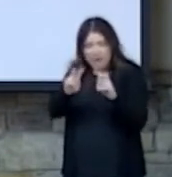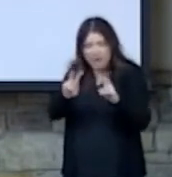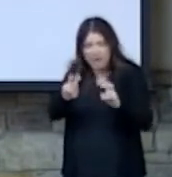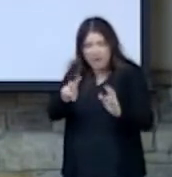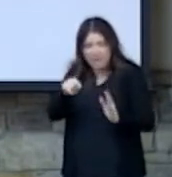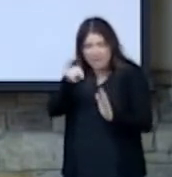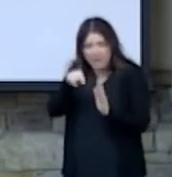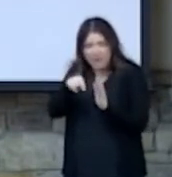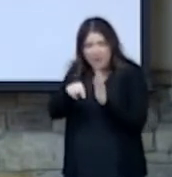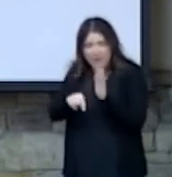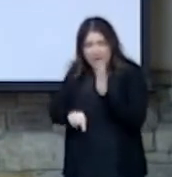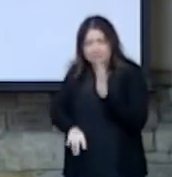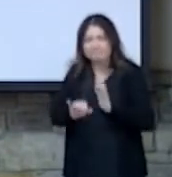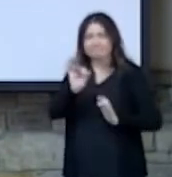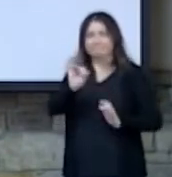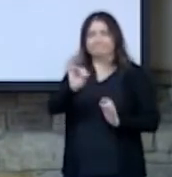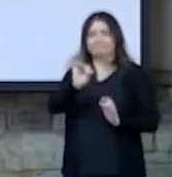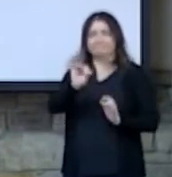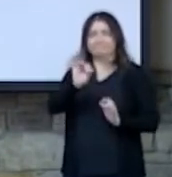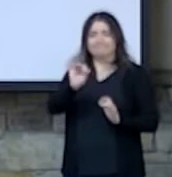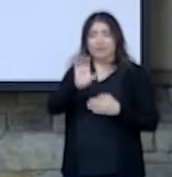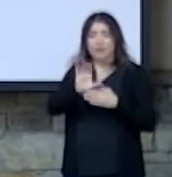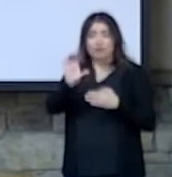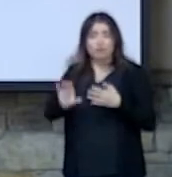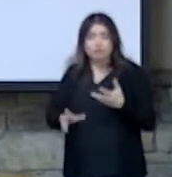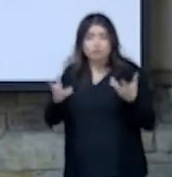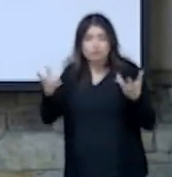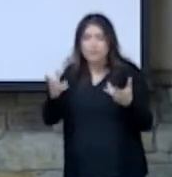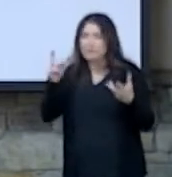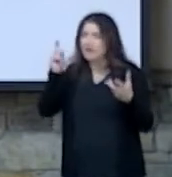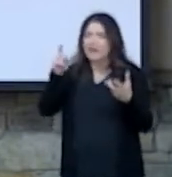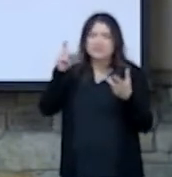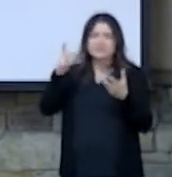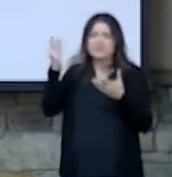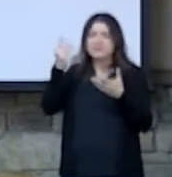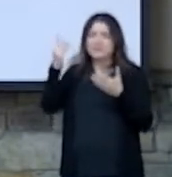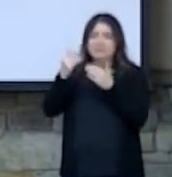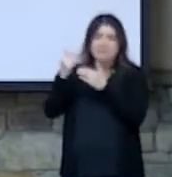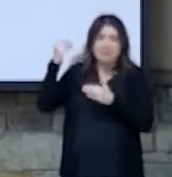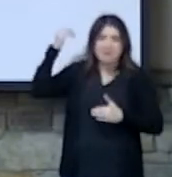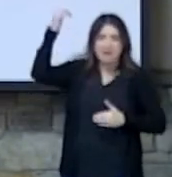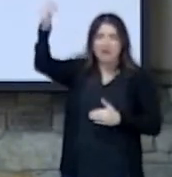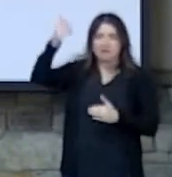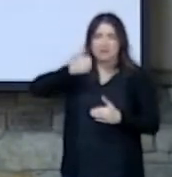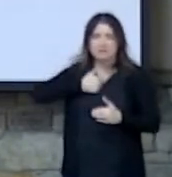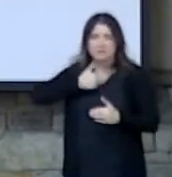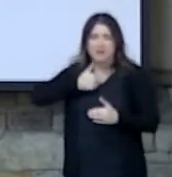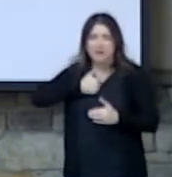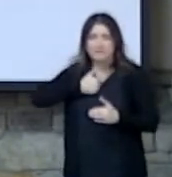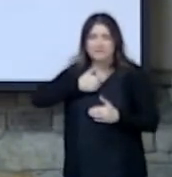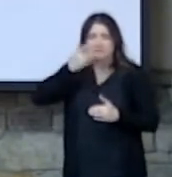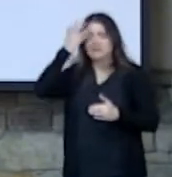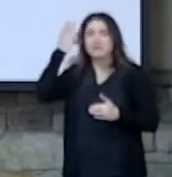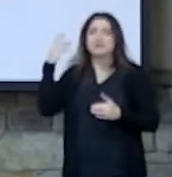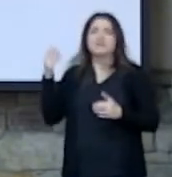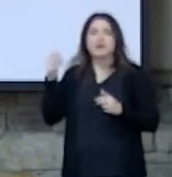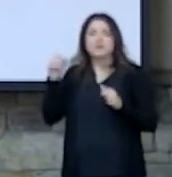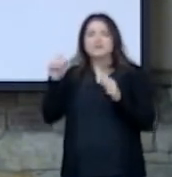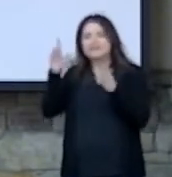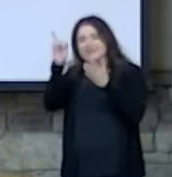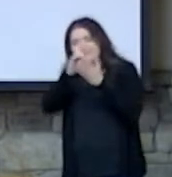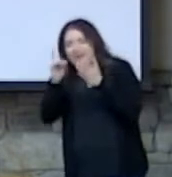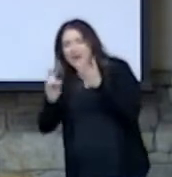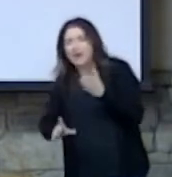it leads you to the logical conclusion that there has to be something beyond ourselves that was the architect and designer